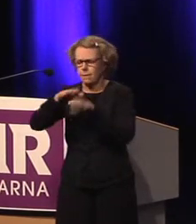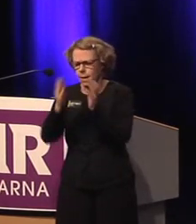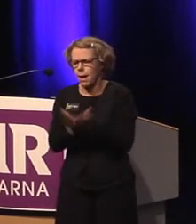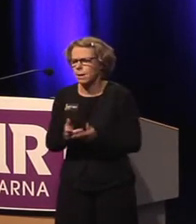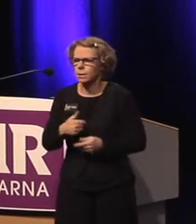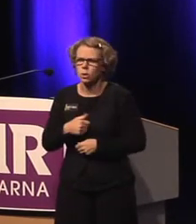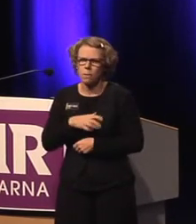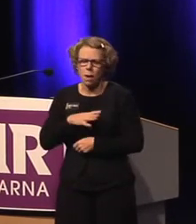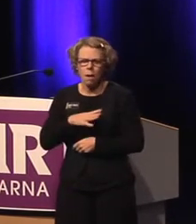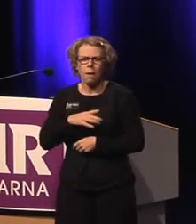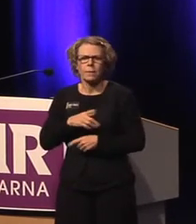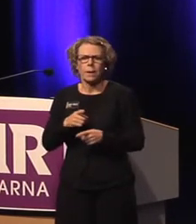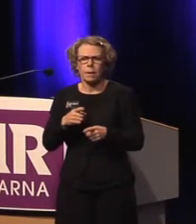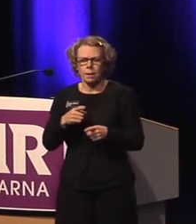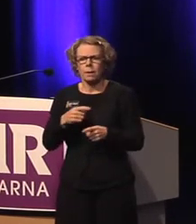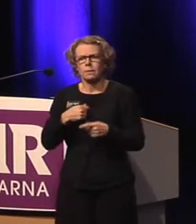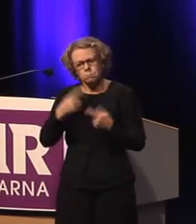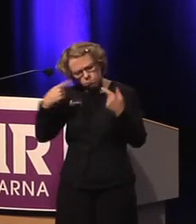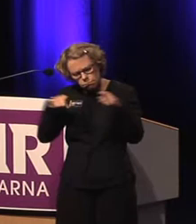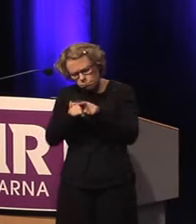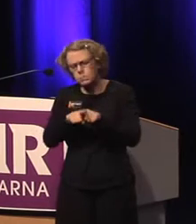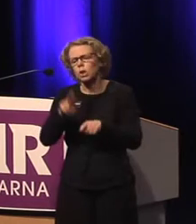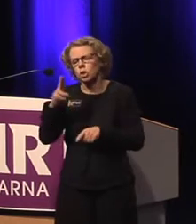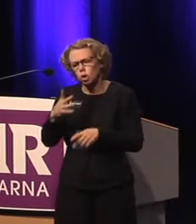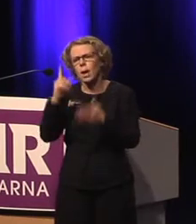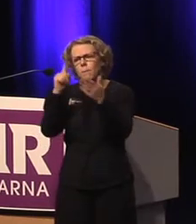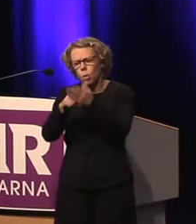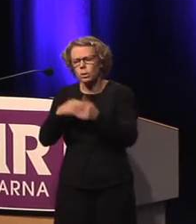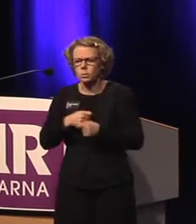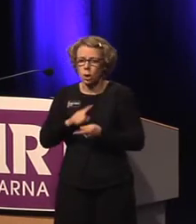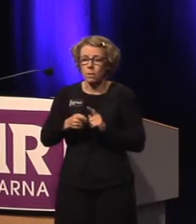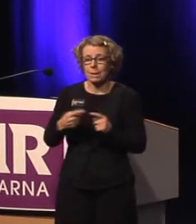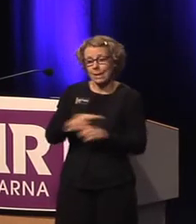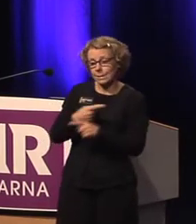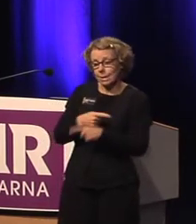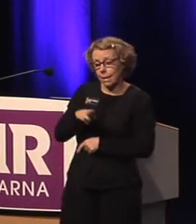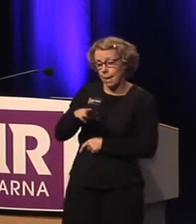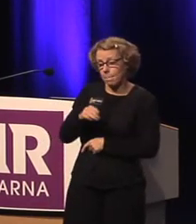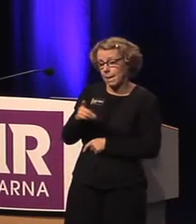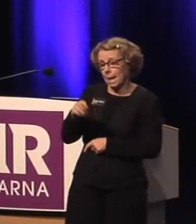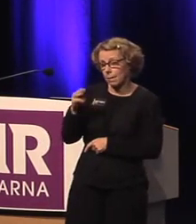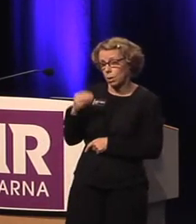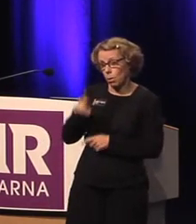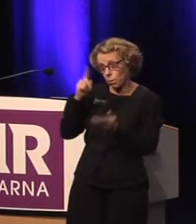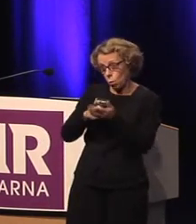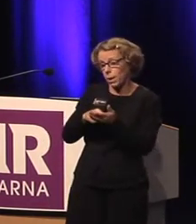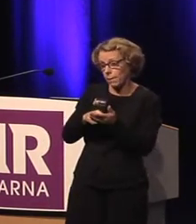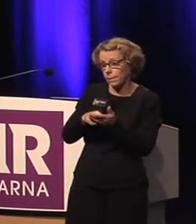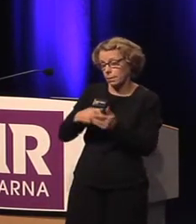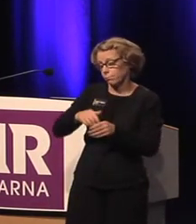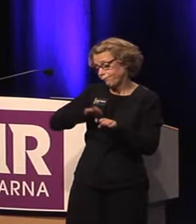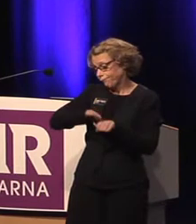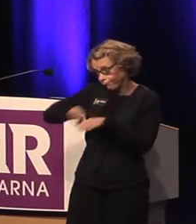on these new goals that was due to replace the Millennium Goals that are being phased out now. The